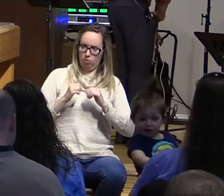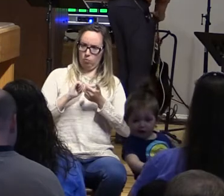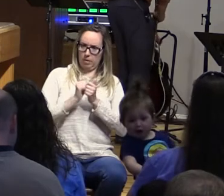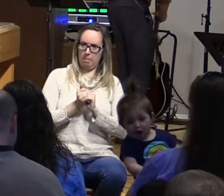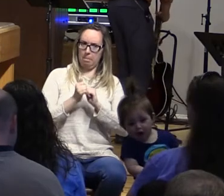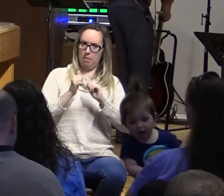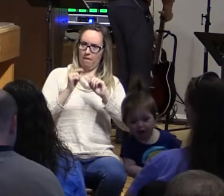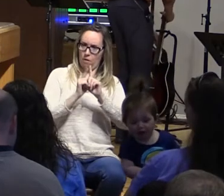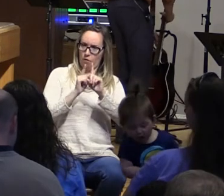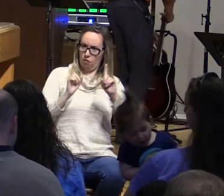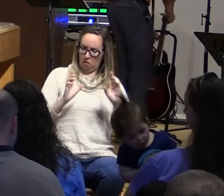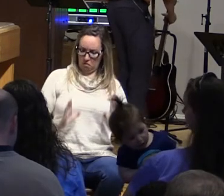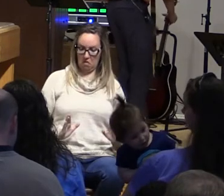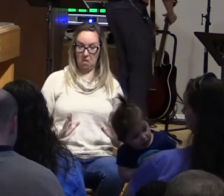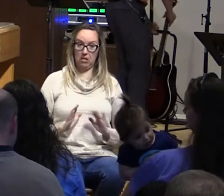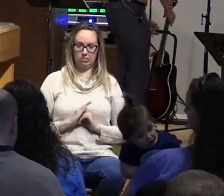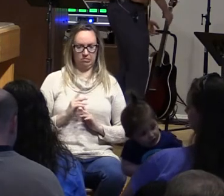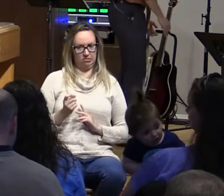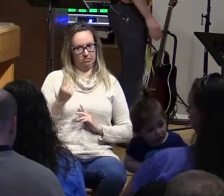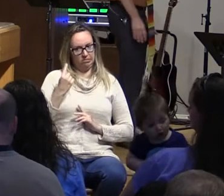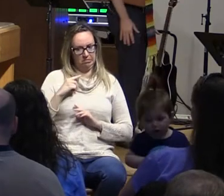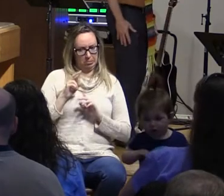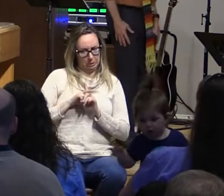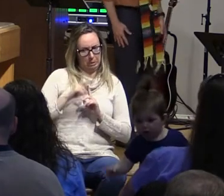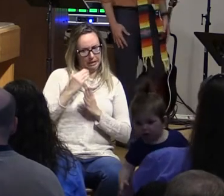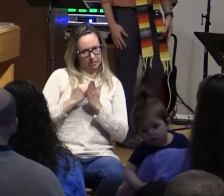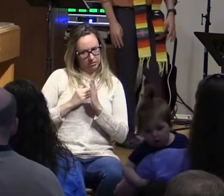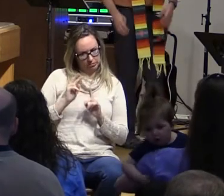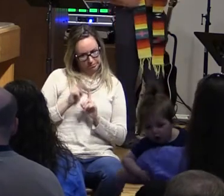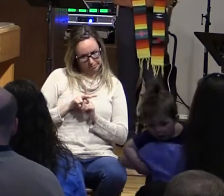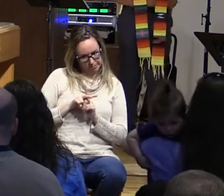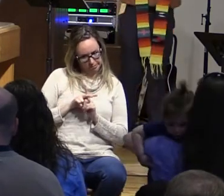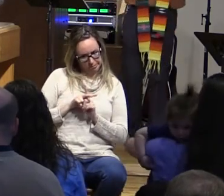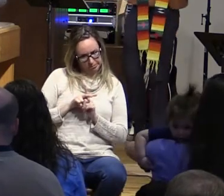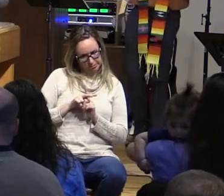Jesus, even when we don't quite apply your lessons right away.